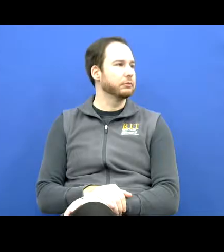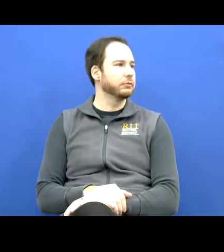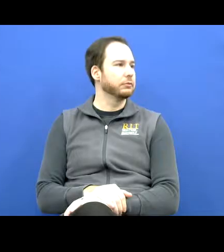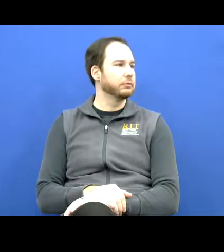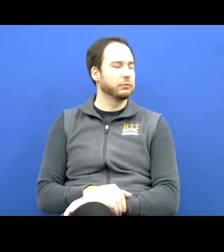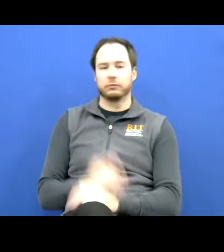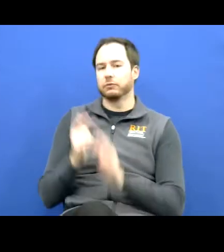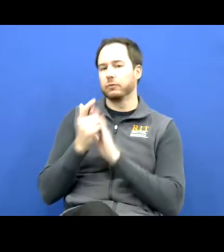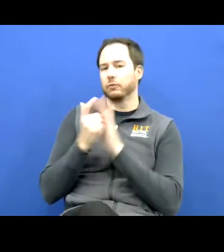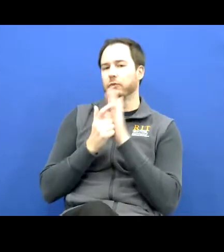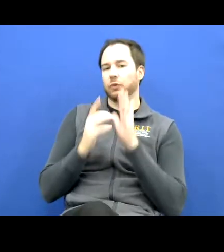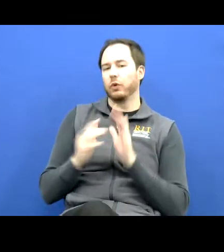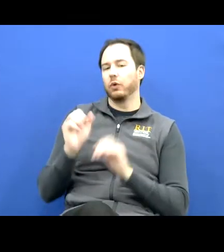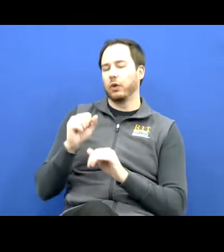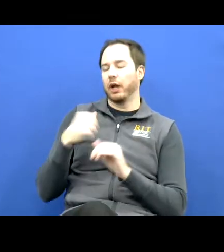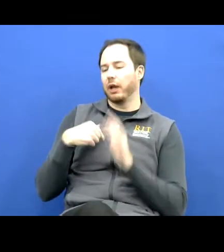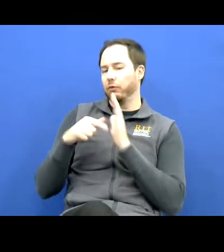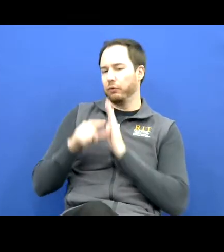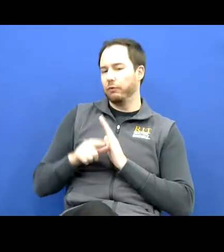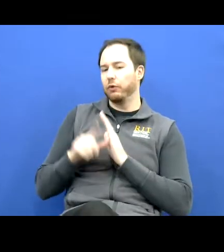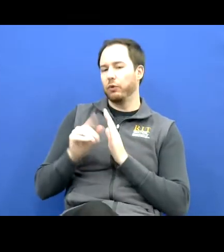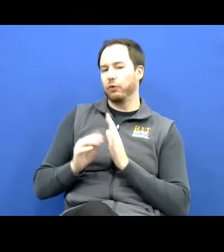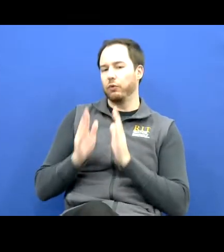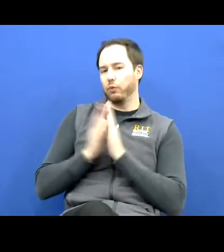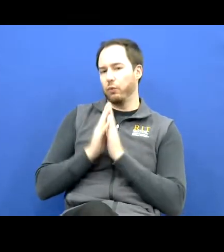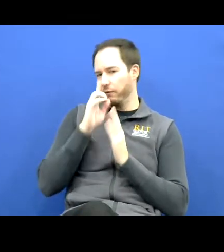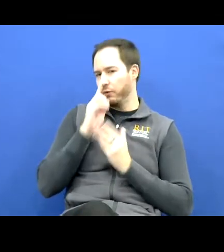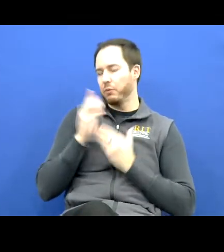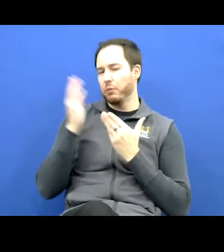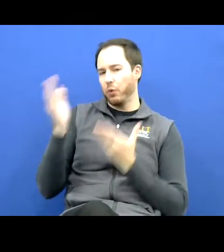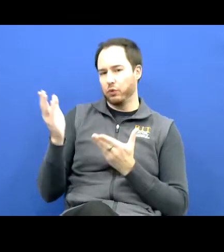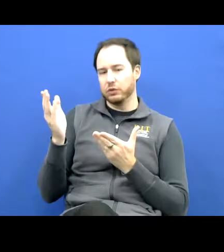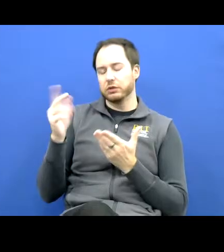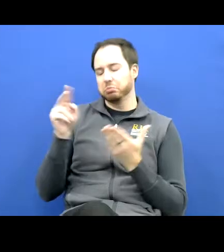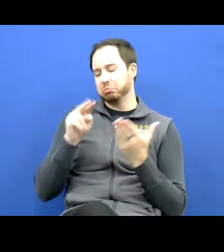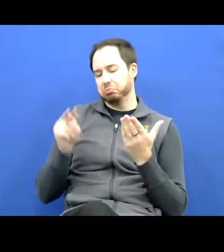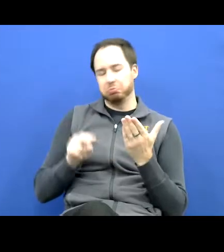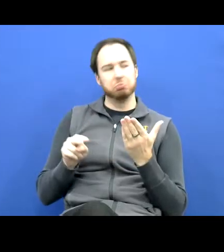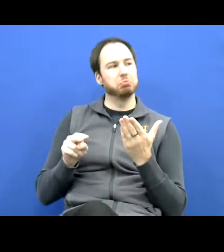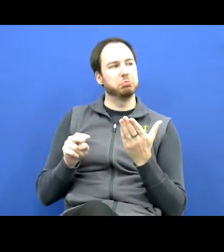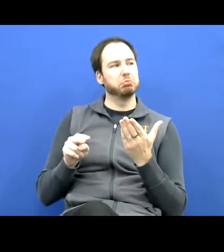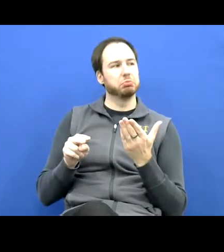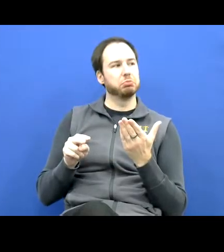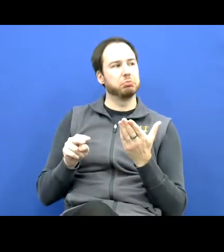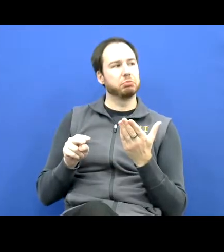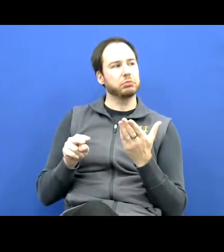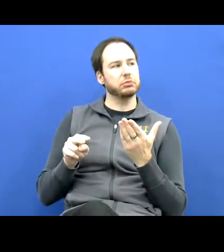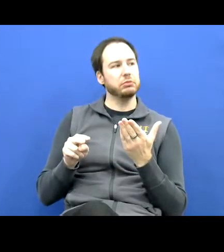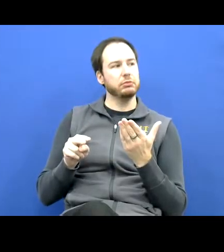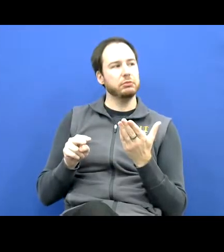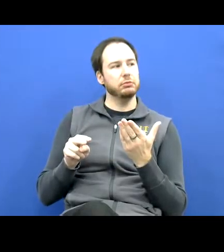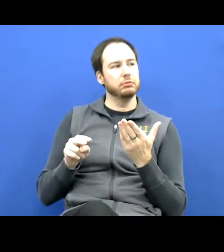Yeah, I did. I reviewed the request for proposal and,